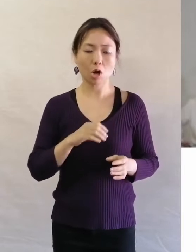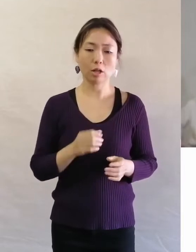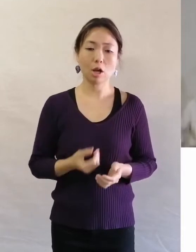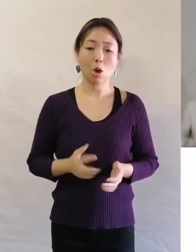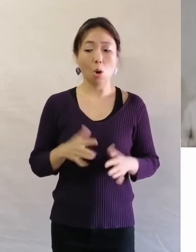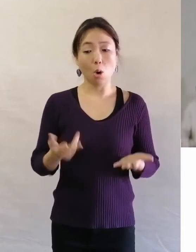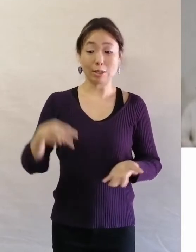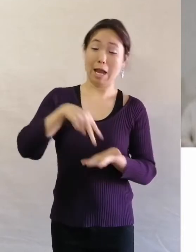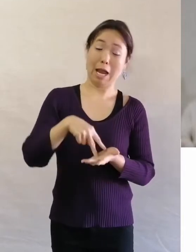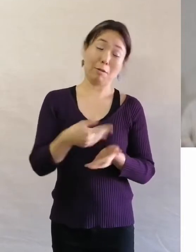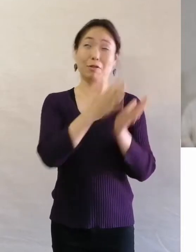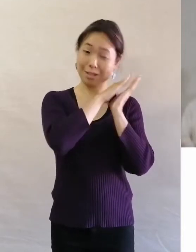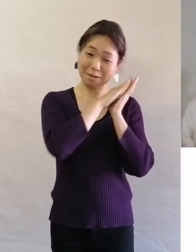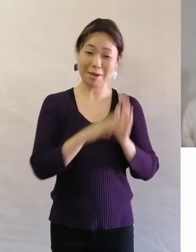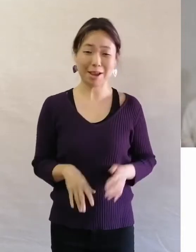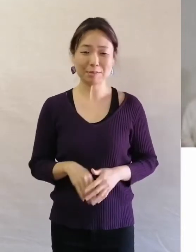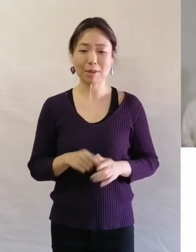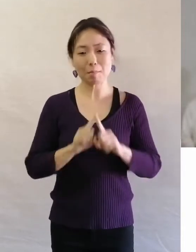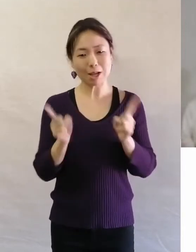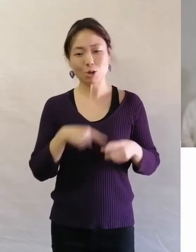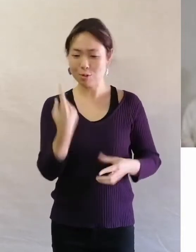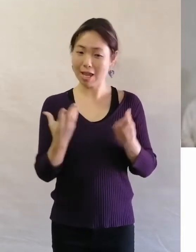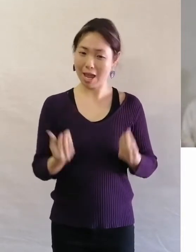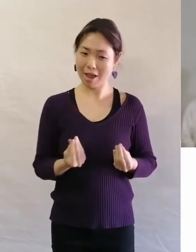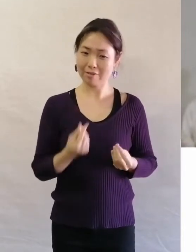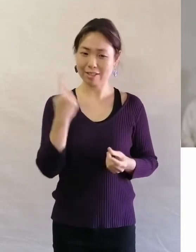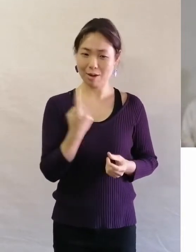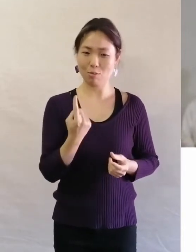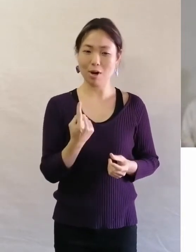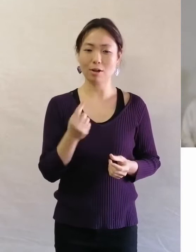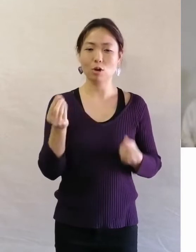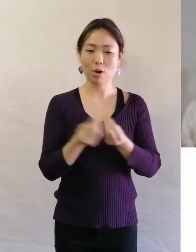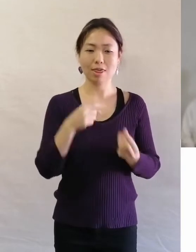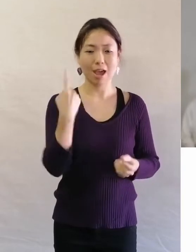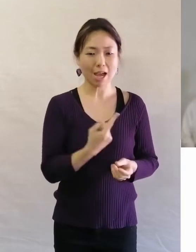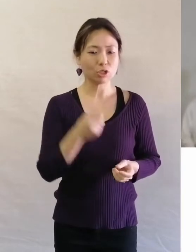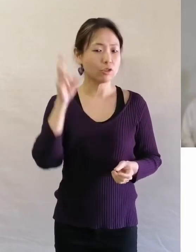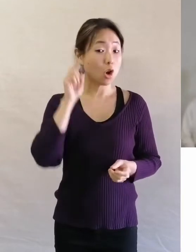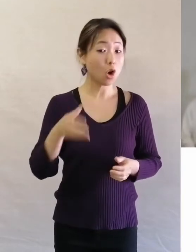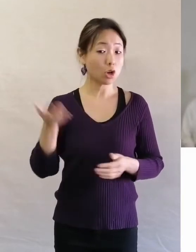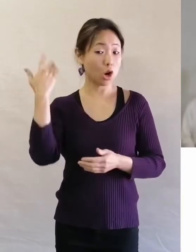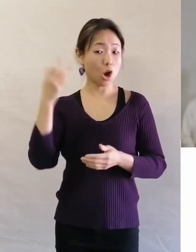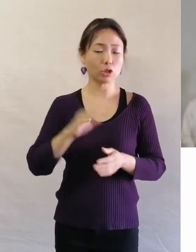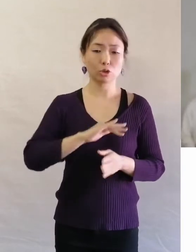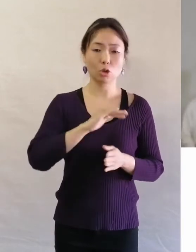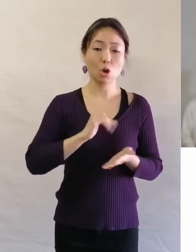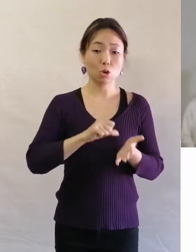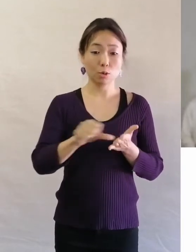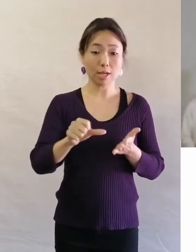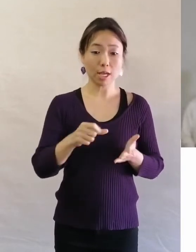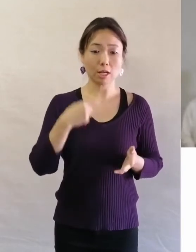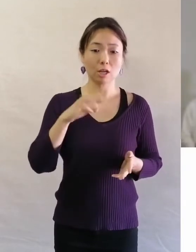stand up if you're falling asleep. But we have someone with us this morning. You have heard last week that Grant Crawford, who